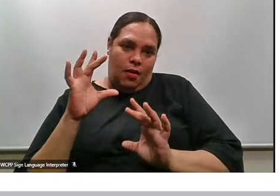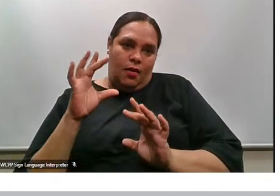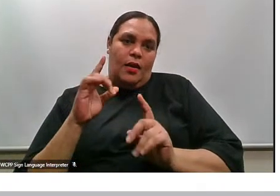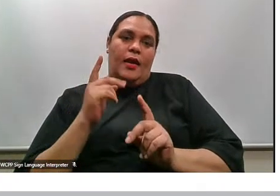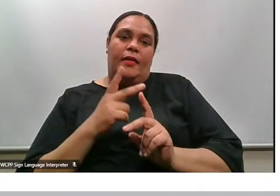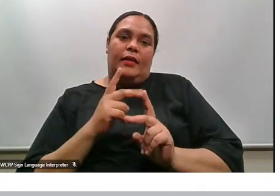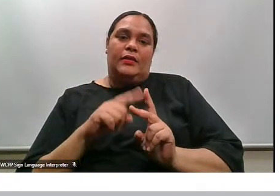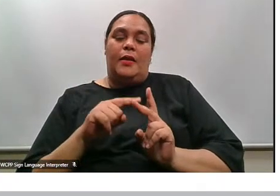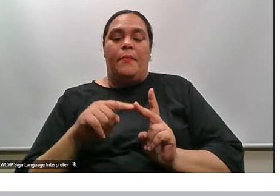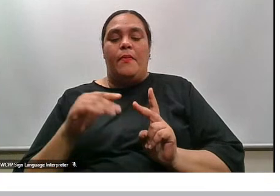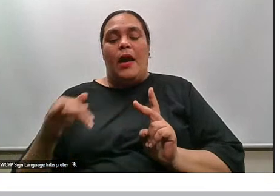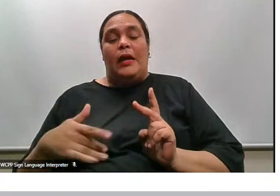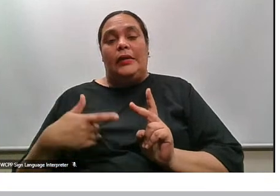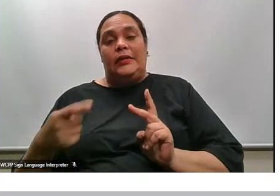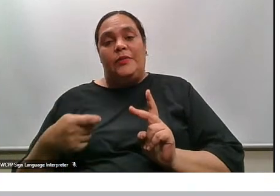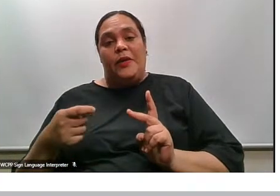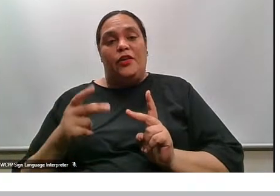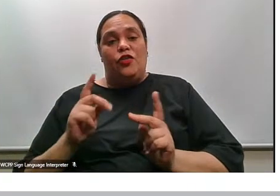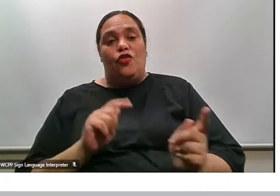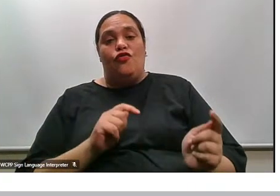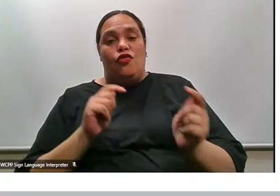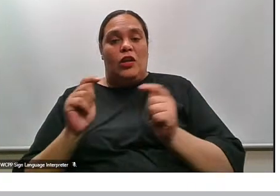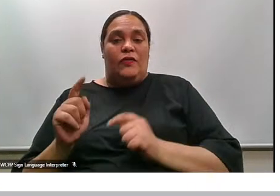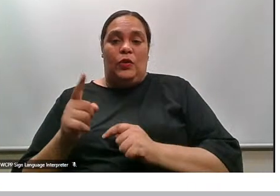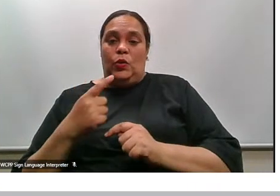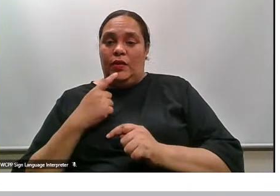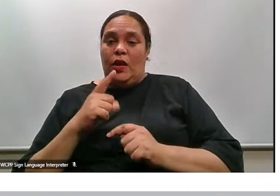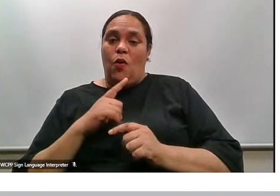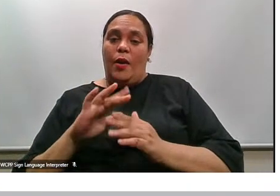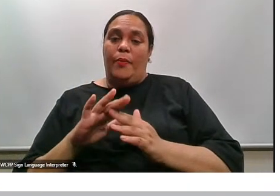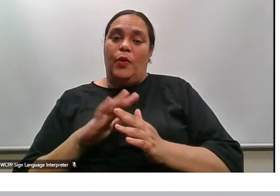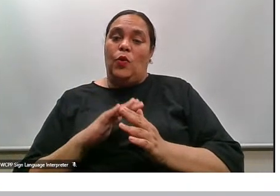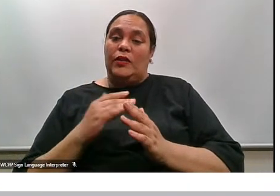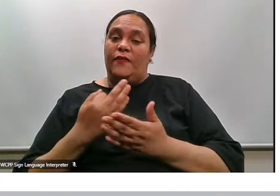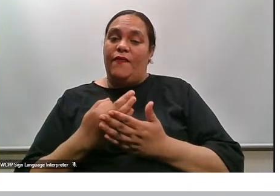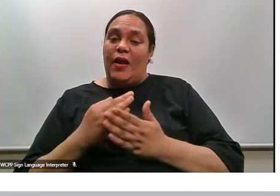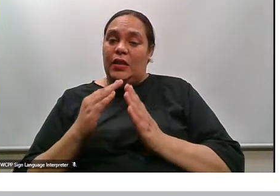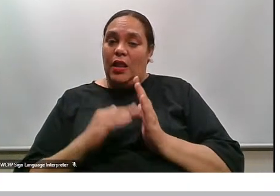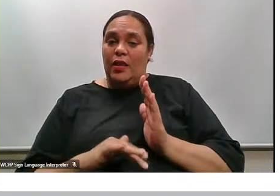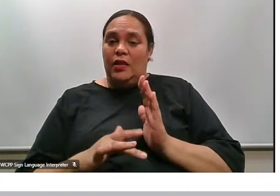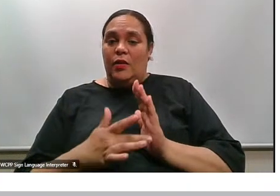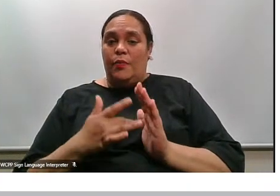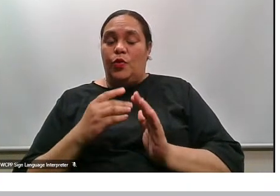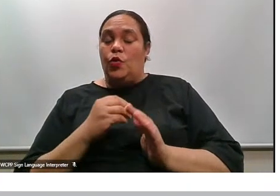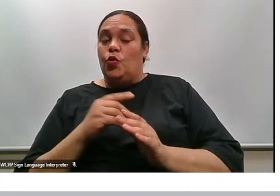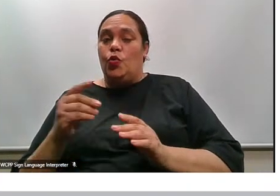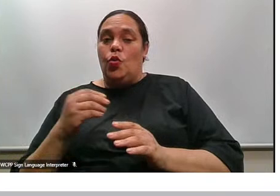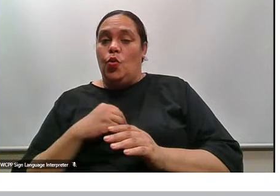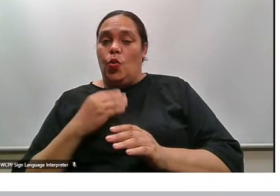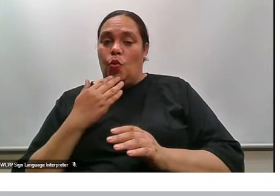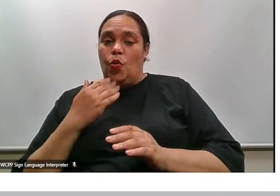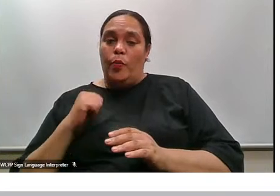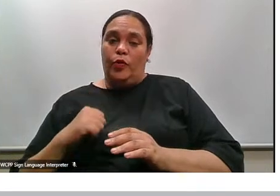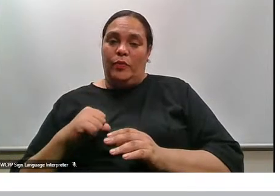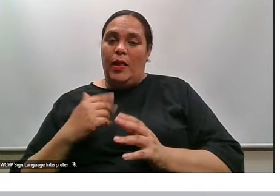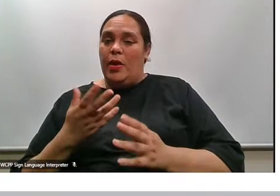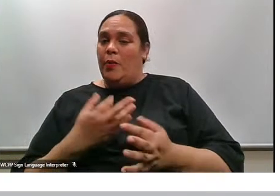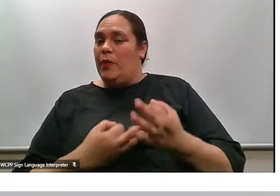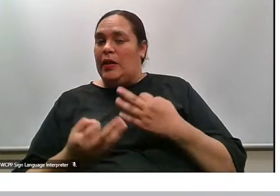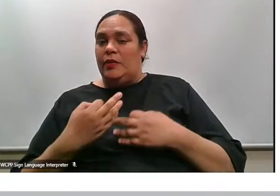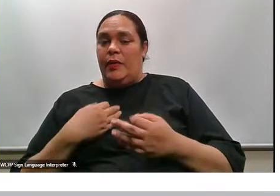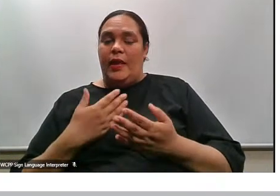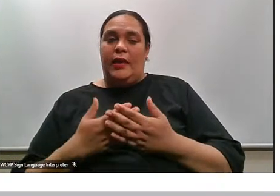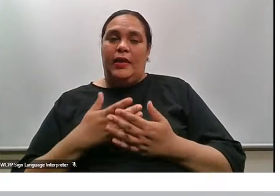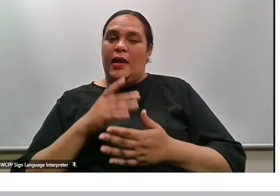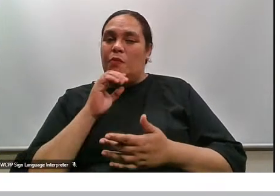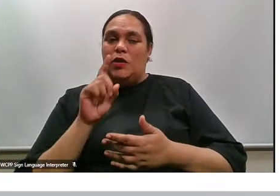on the underspending on transfers, you say it's due to less funds paid to municipalities. Maybe you can just explain to me, what does